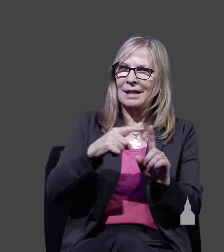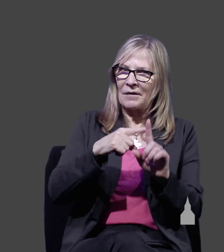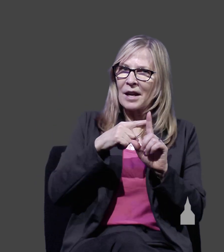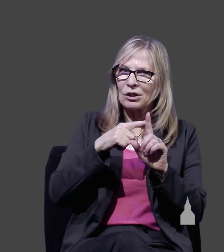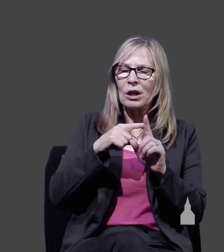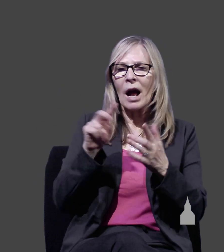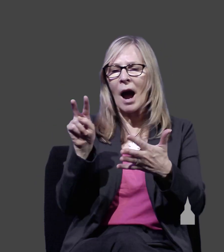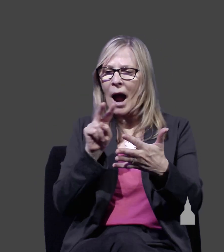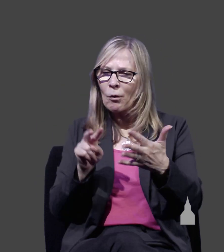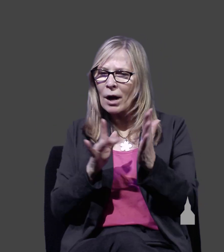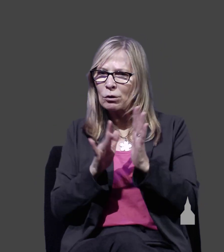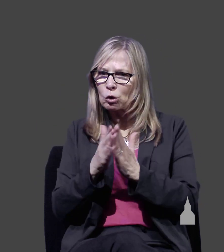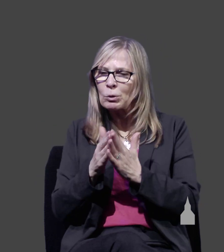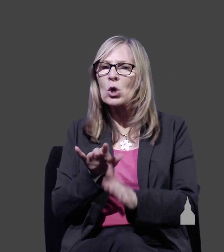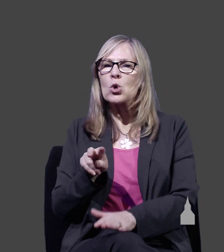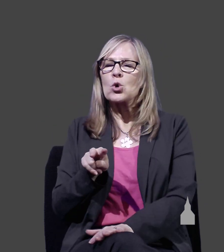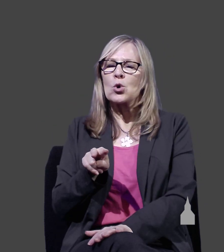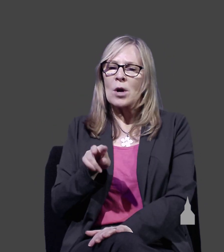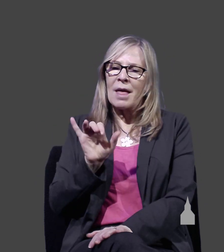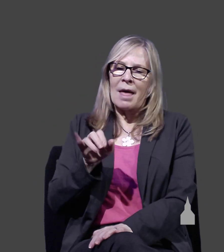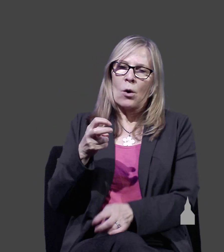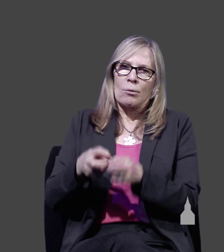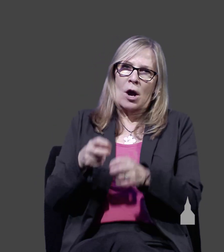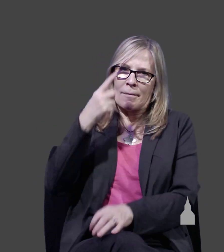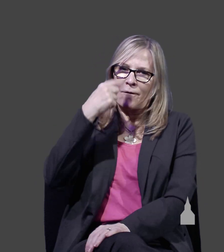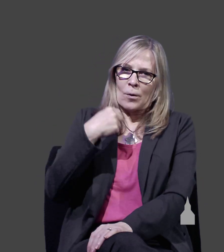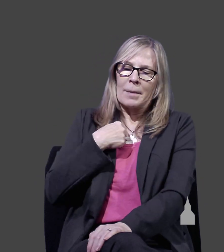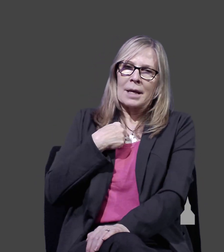started reading the scriptures, that that was going to be a problem for me.